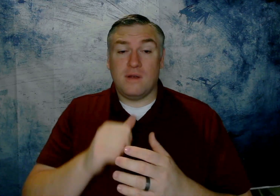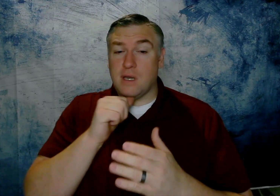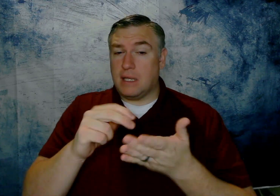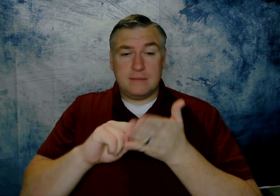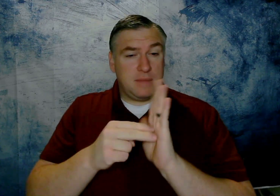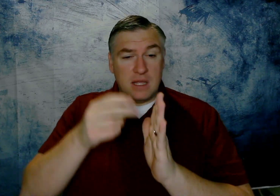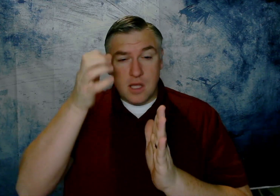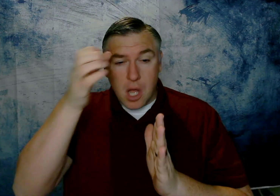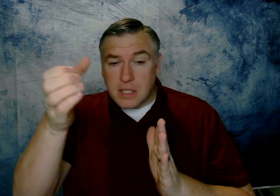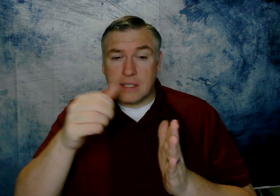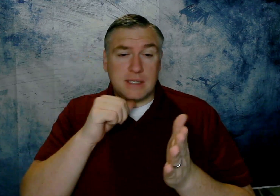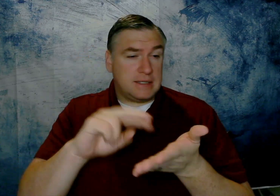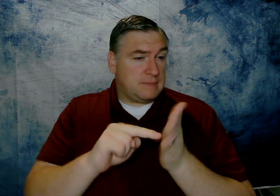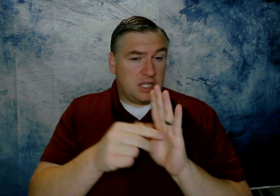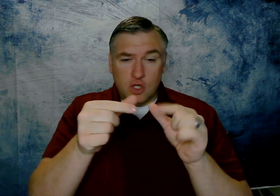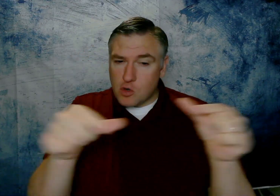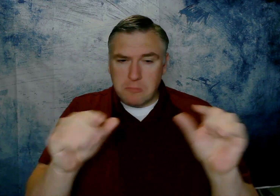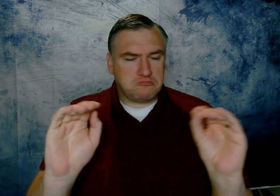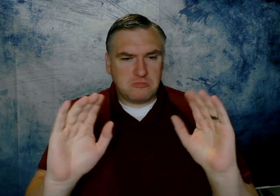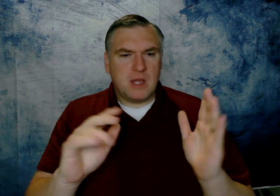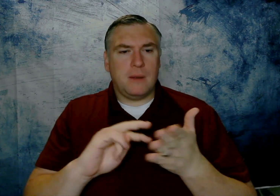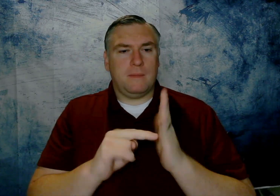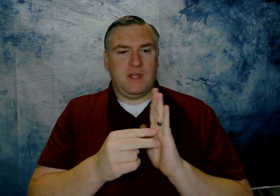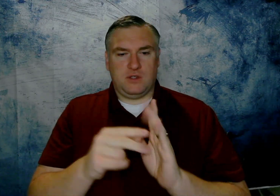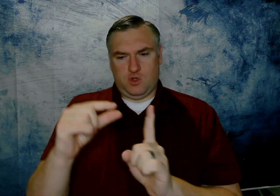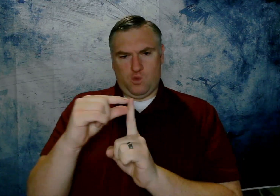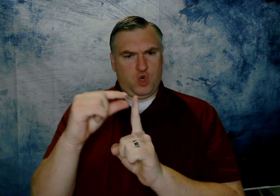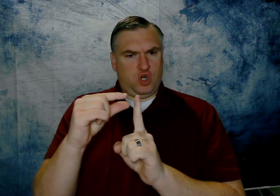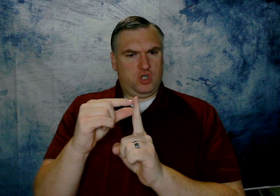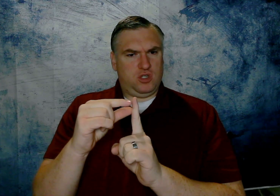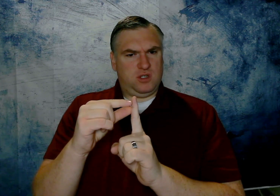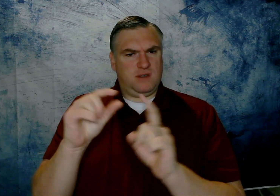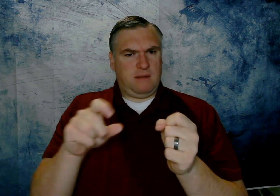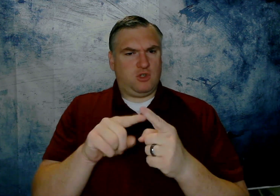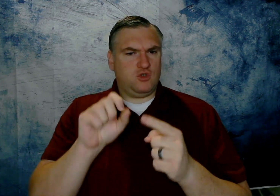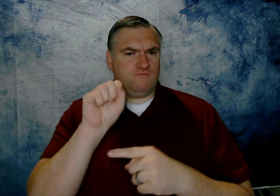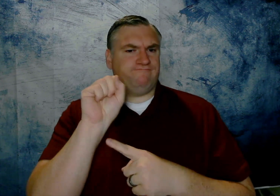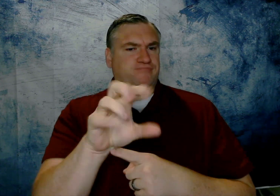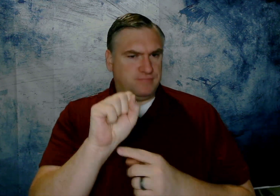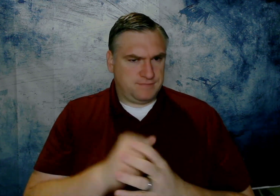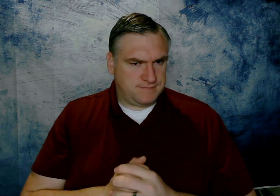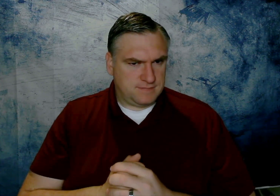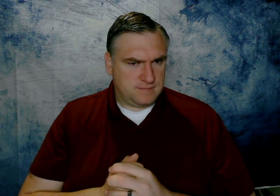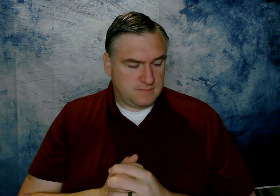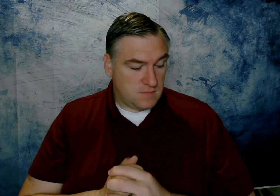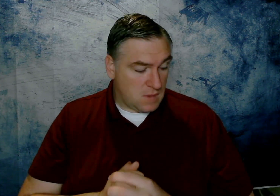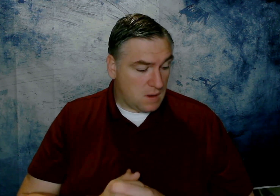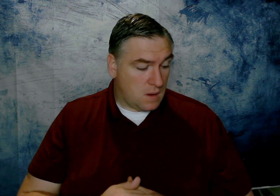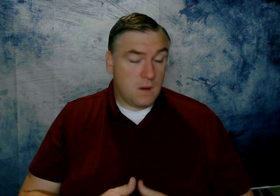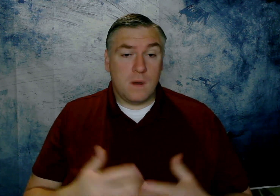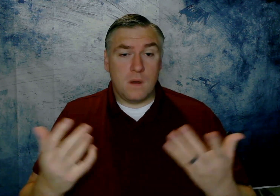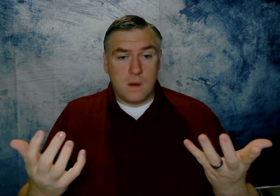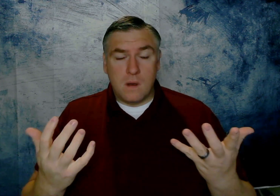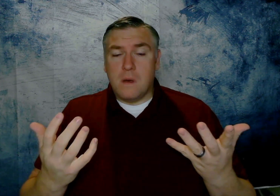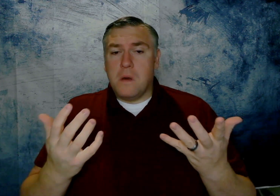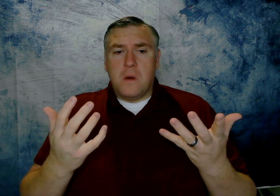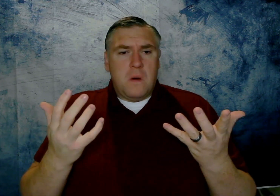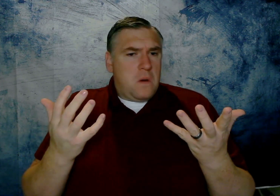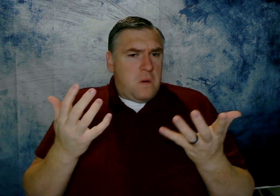sign. That doesn't mean the concept or grammar or anything like that, just the words themselves, the production of a word through